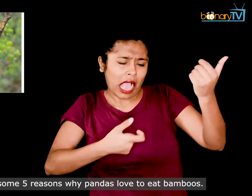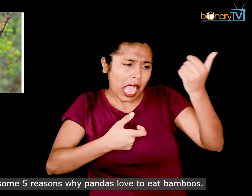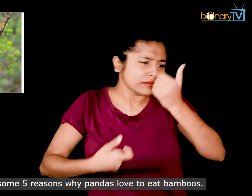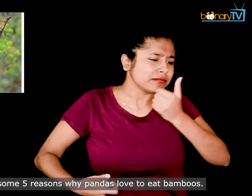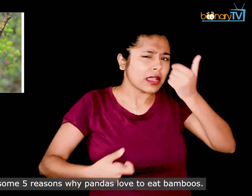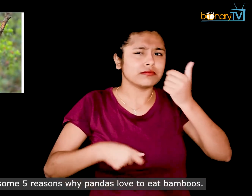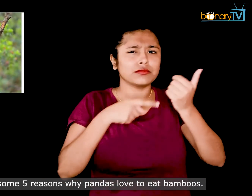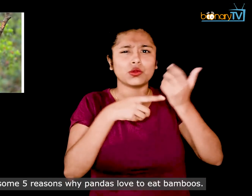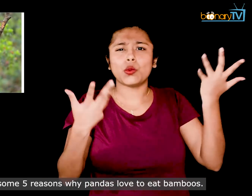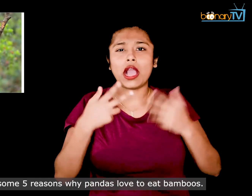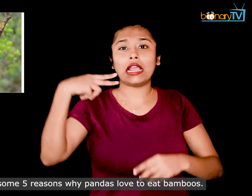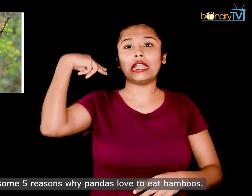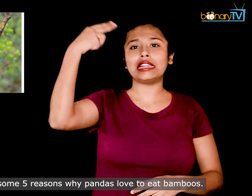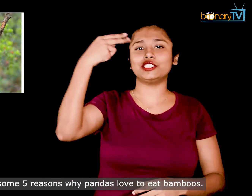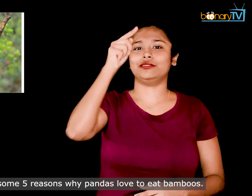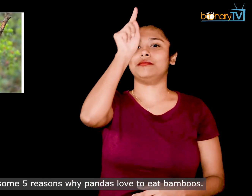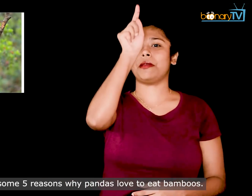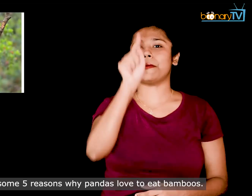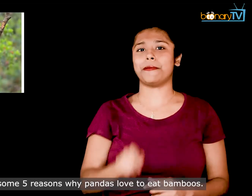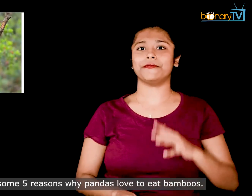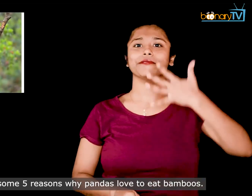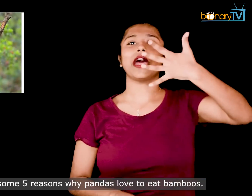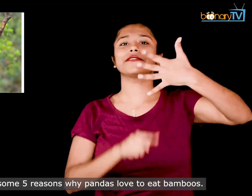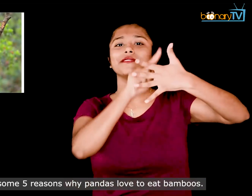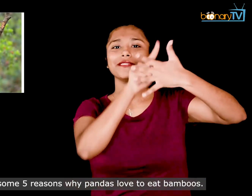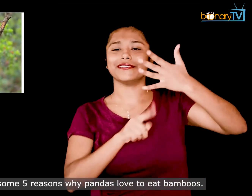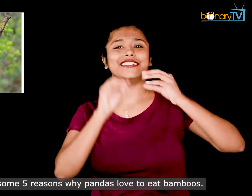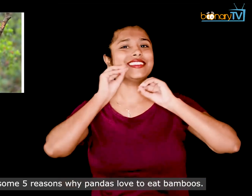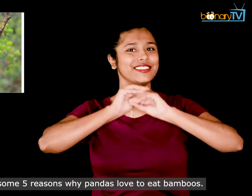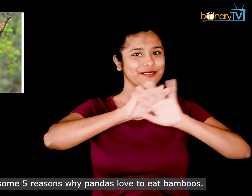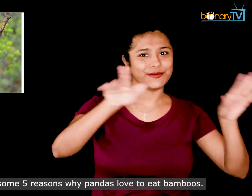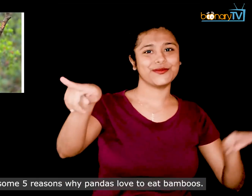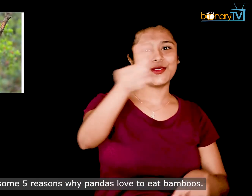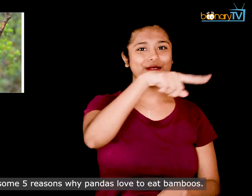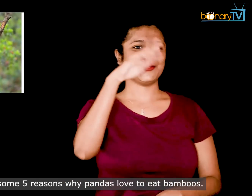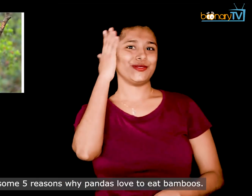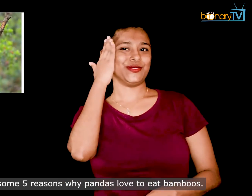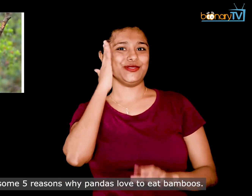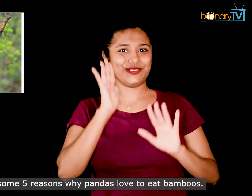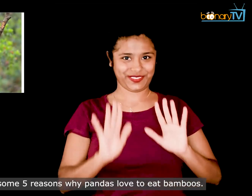were some 5 reasons why pandas love to eat bamboos.